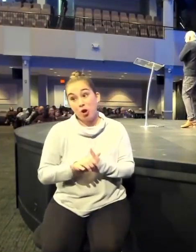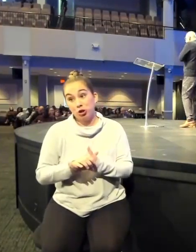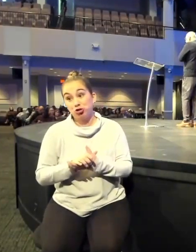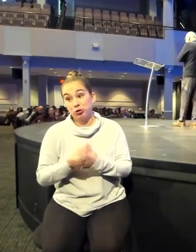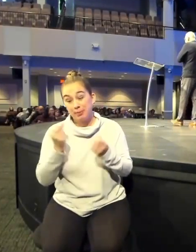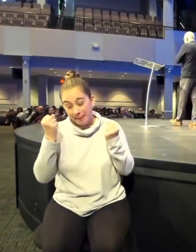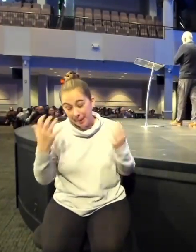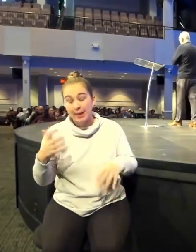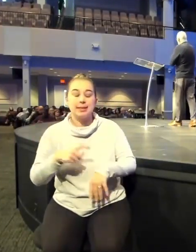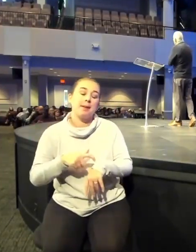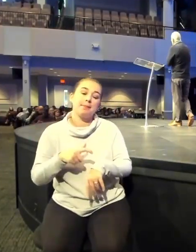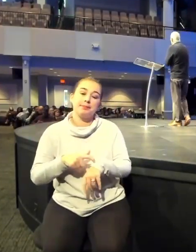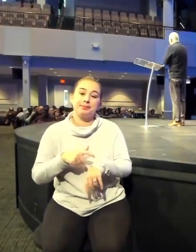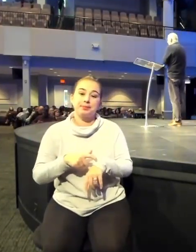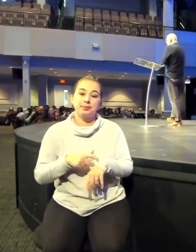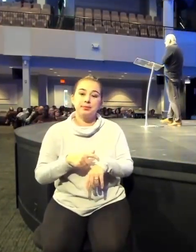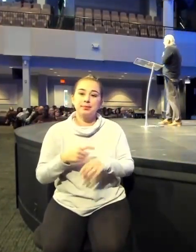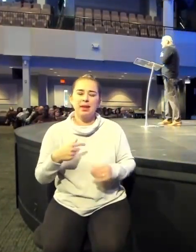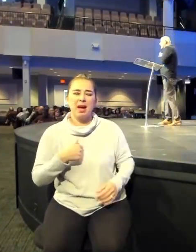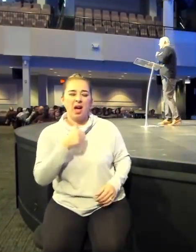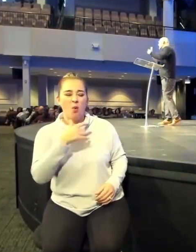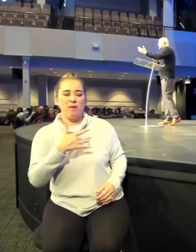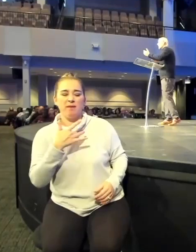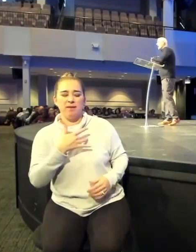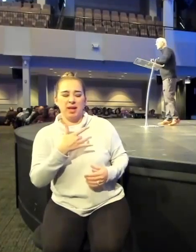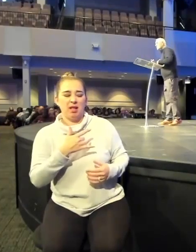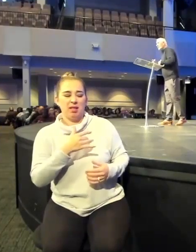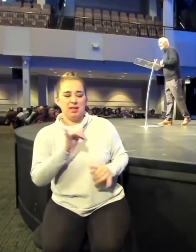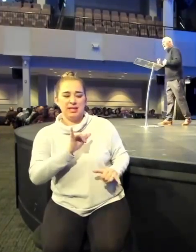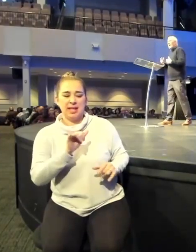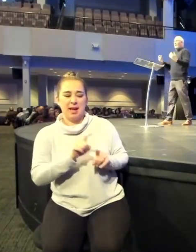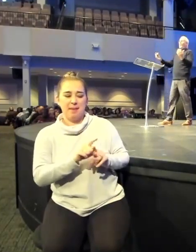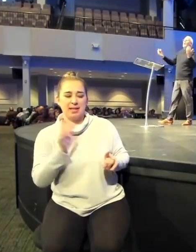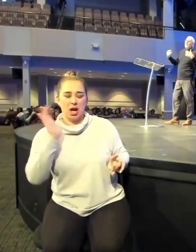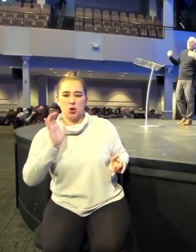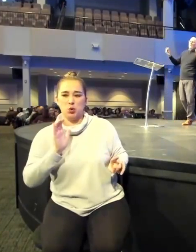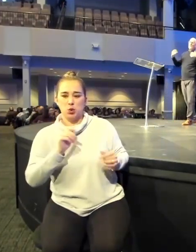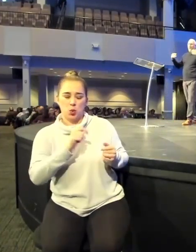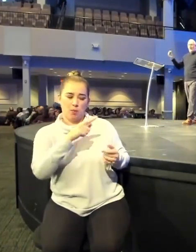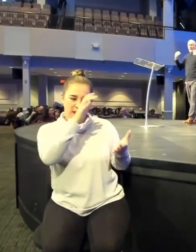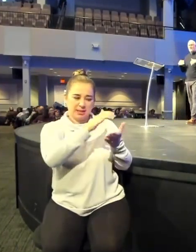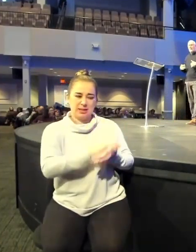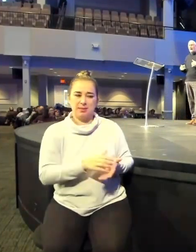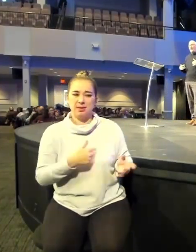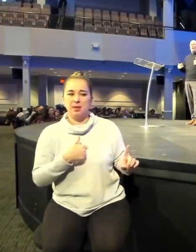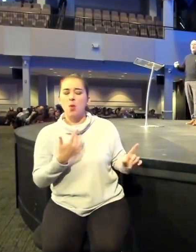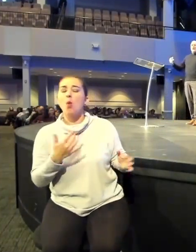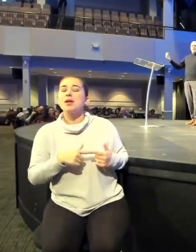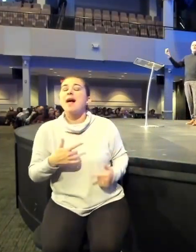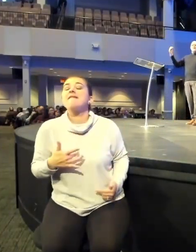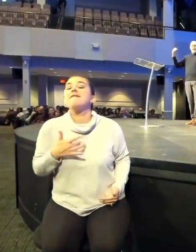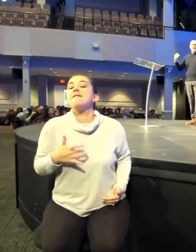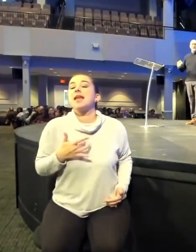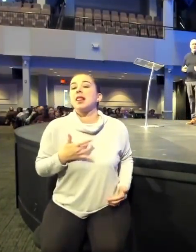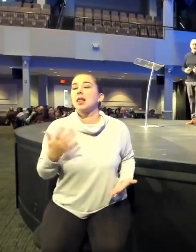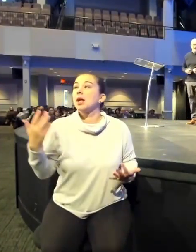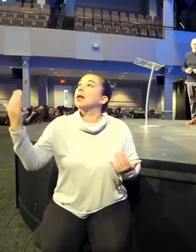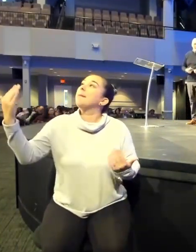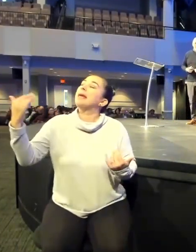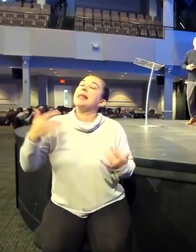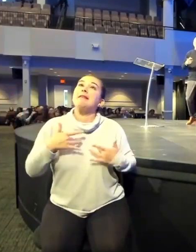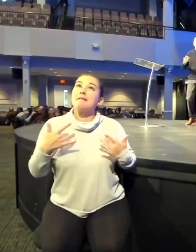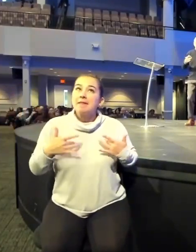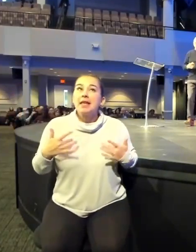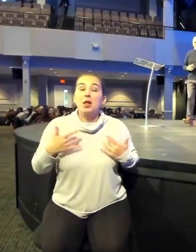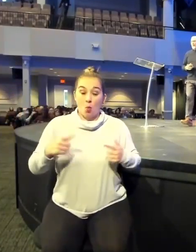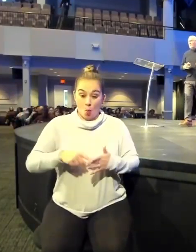Okay. That somehow I don't have the same feeling I used to have for my husband or wife, and so I got to wait until that feeling comes back. Oh, give me the feeling again.